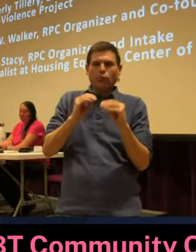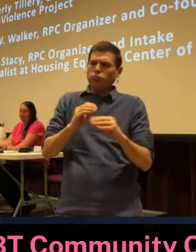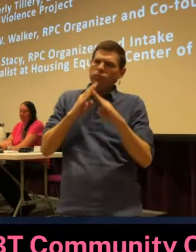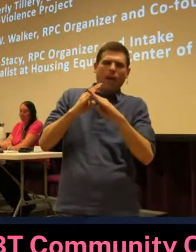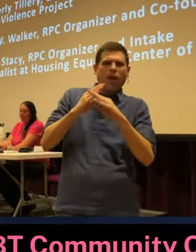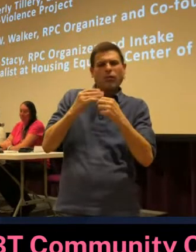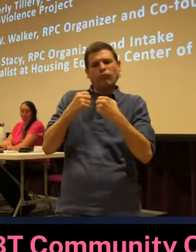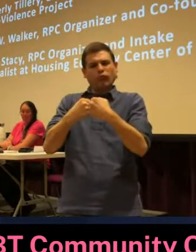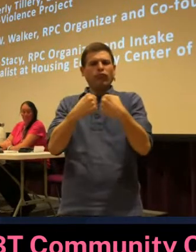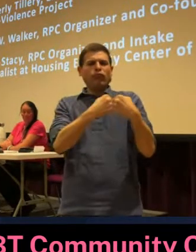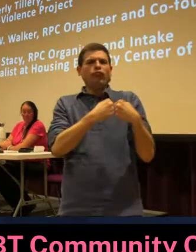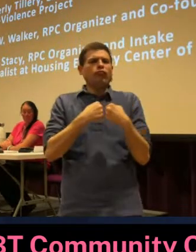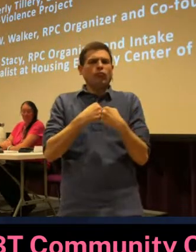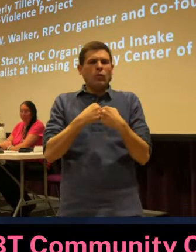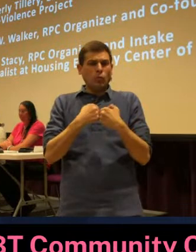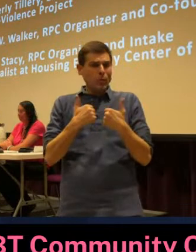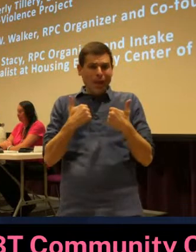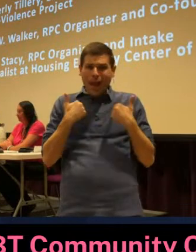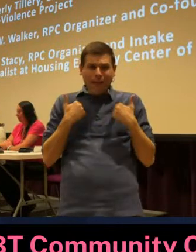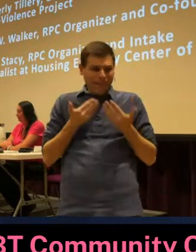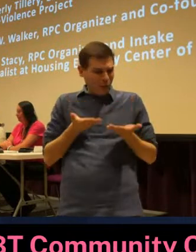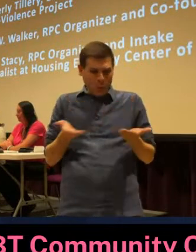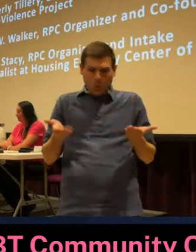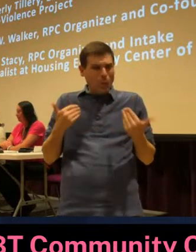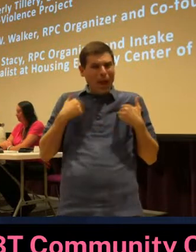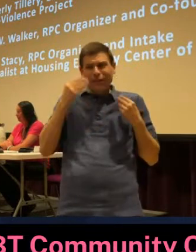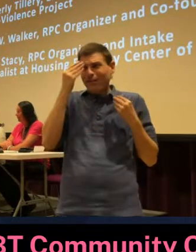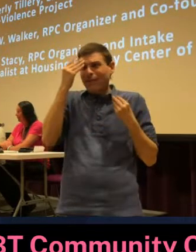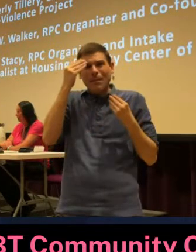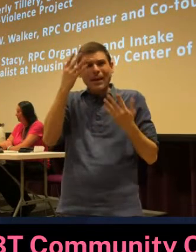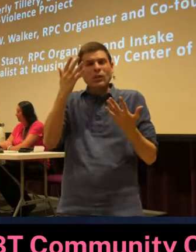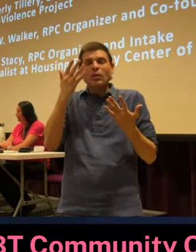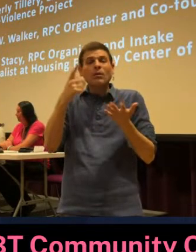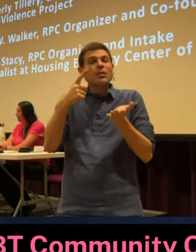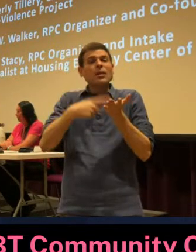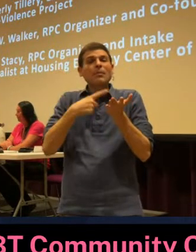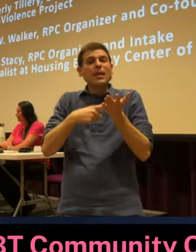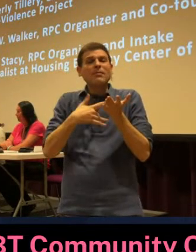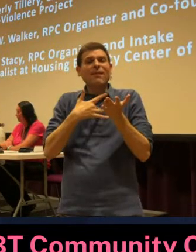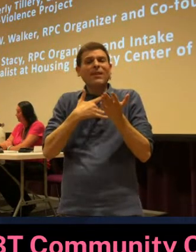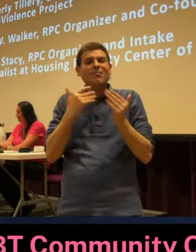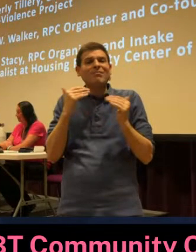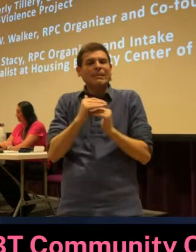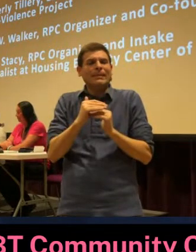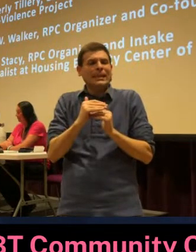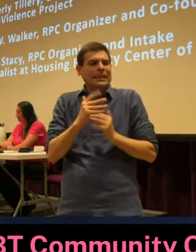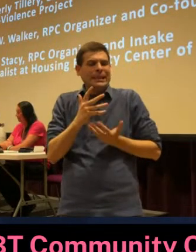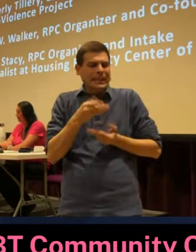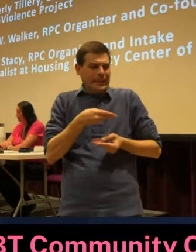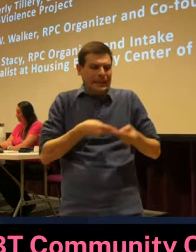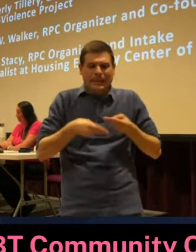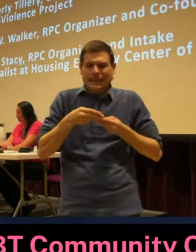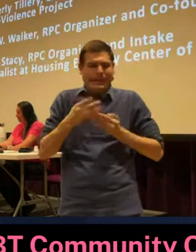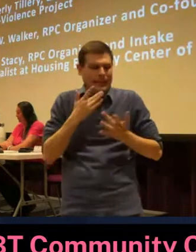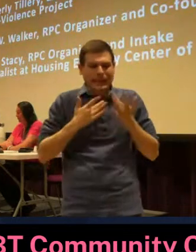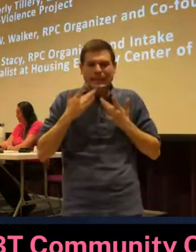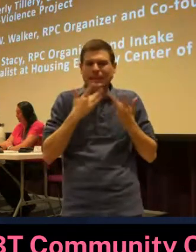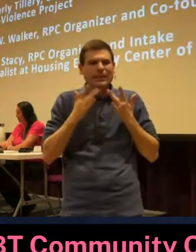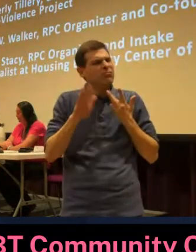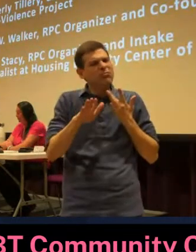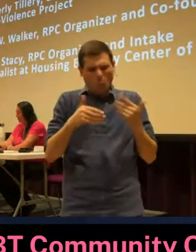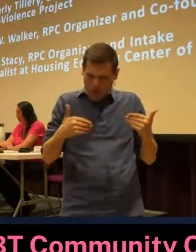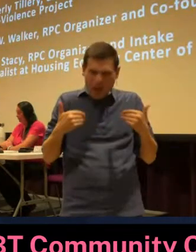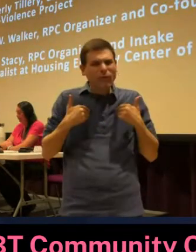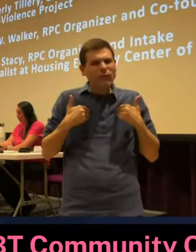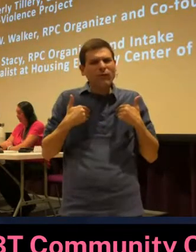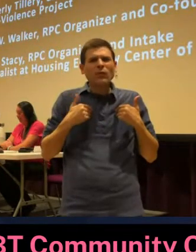we have all of the tools. We don't often have all of the resources. And so, you know, one of the things that we can